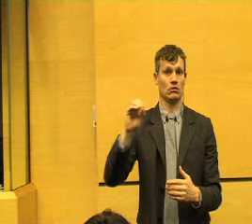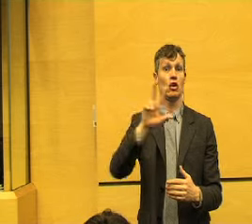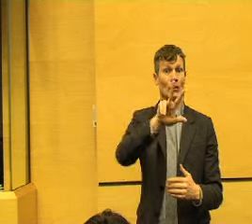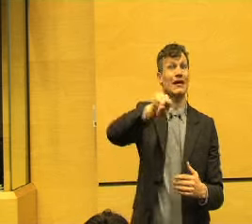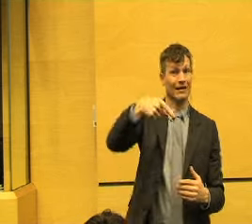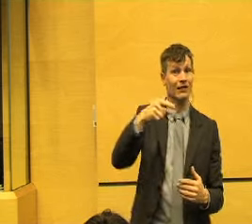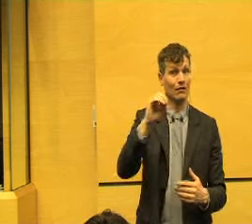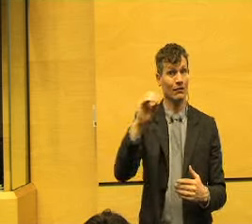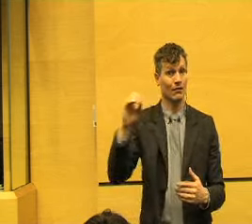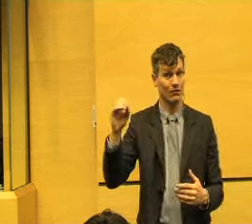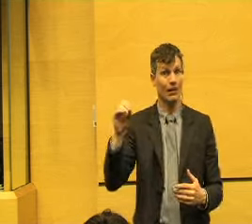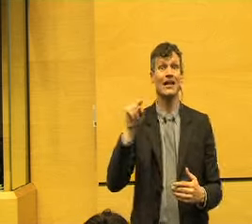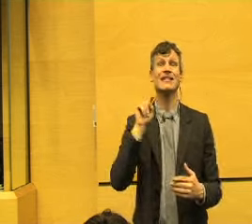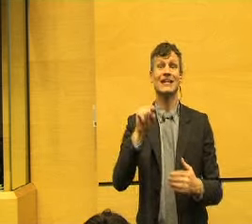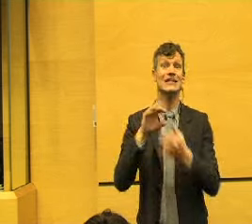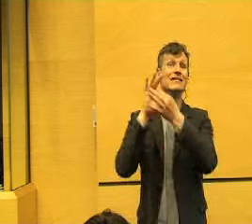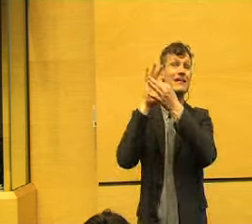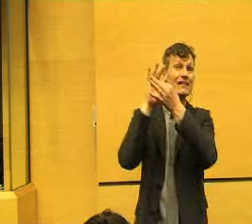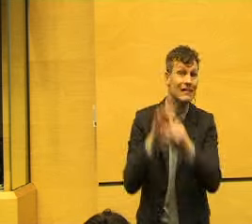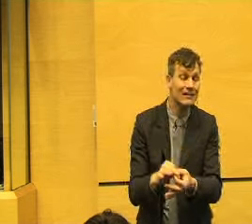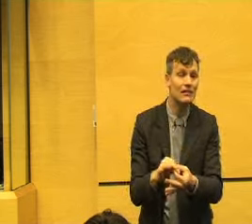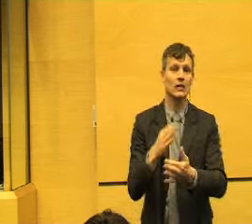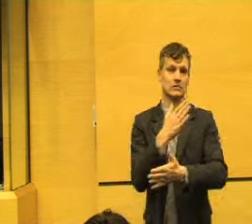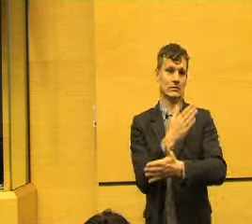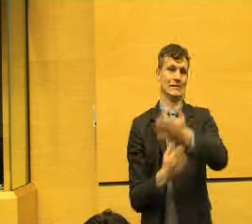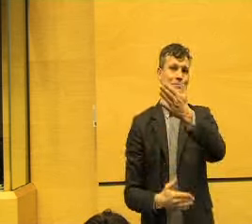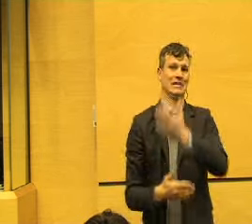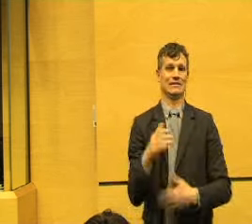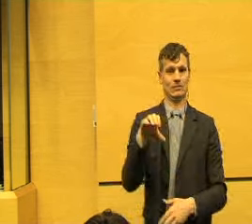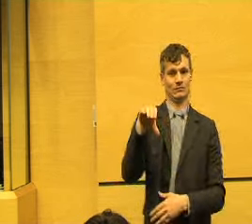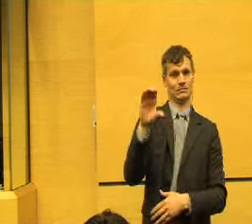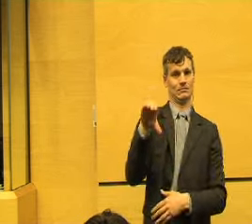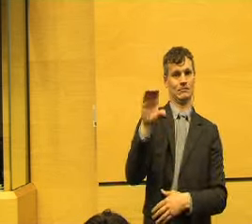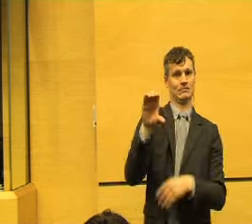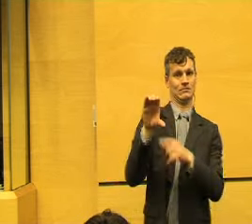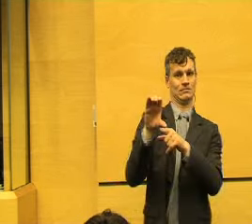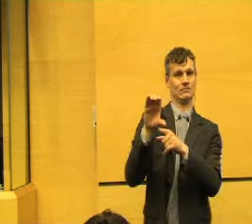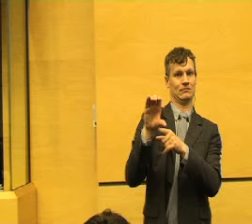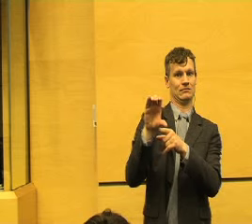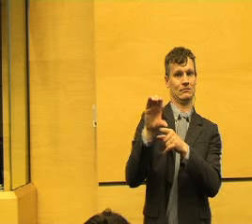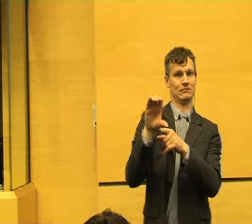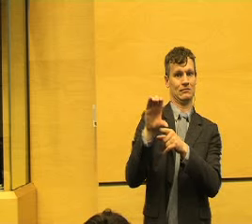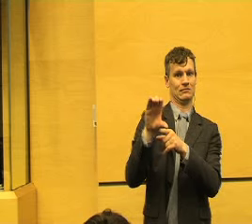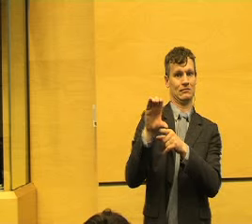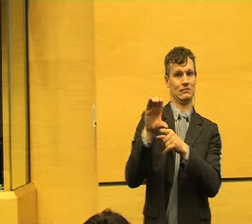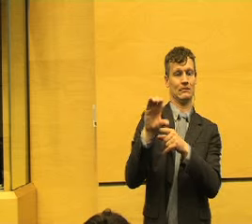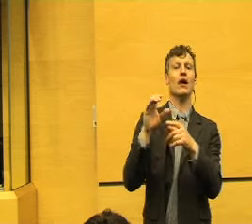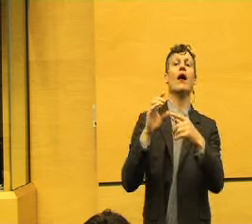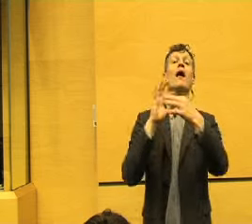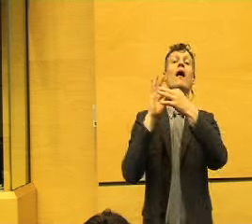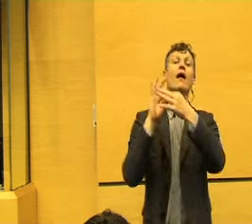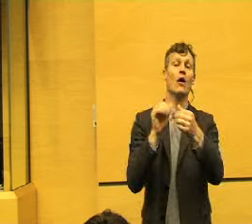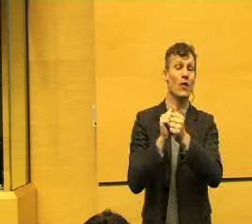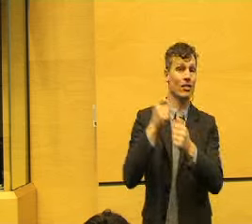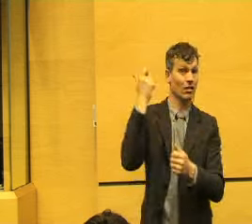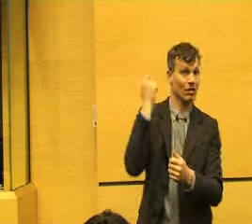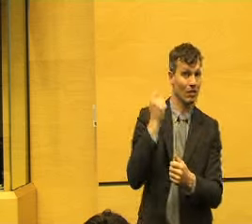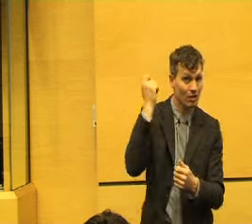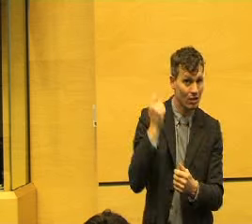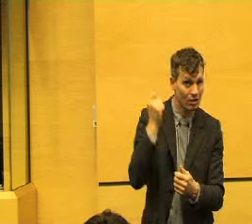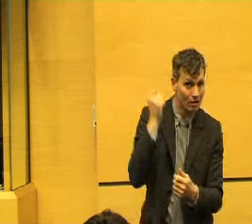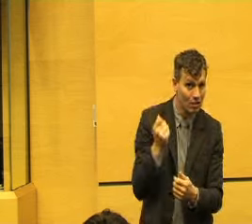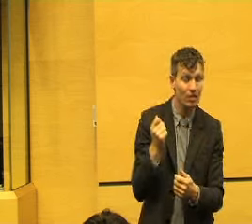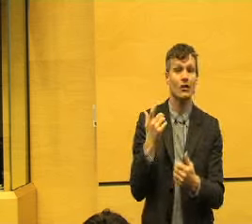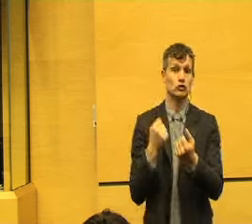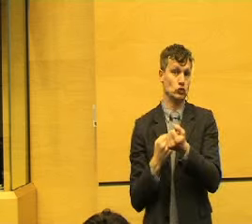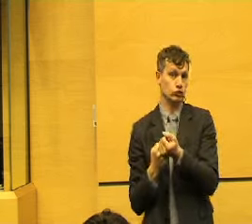card registration, disability allowance, financial support, and domestic violence. A lot